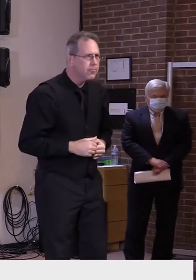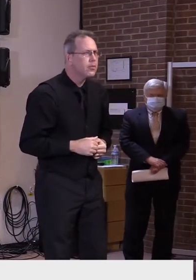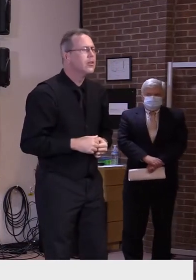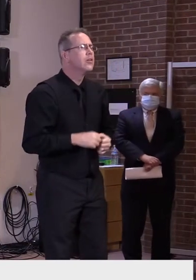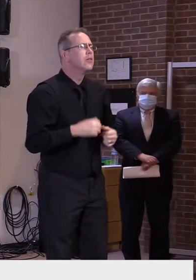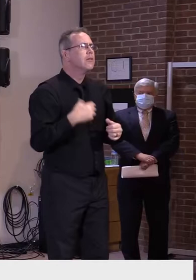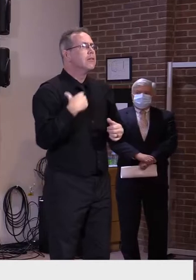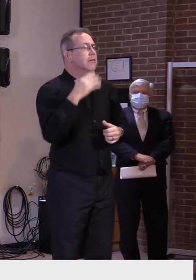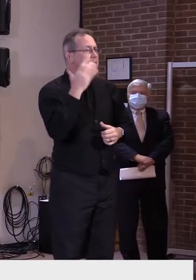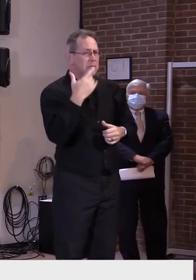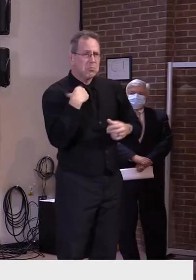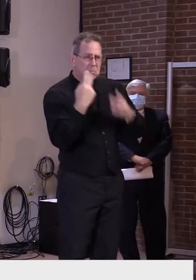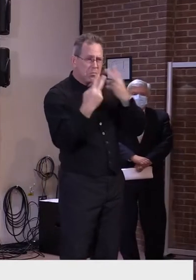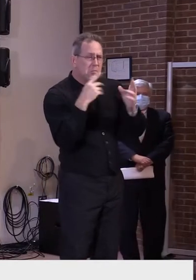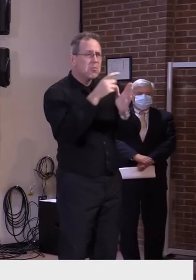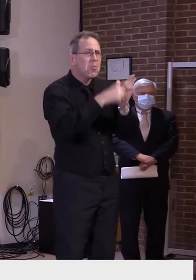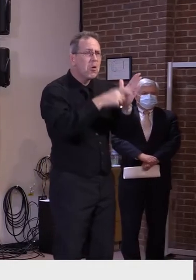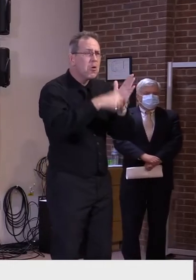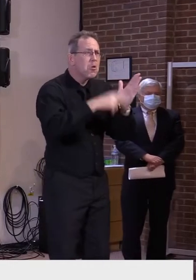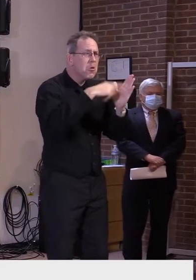we'll move forward on our end.